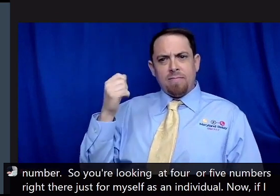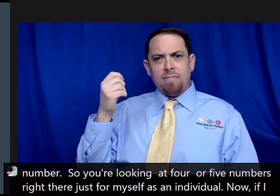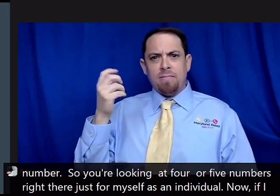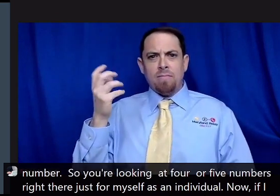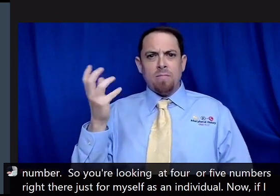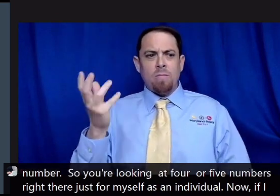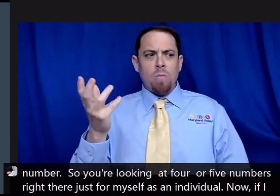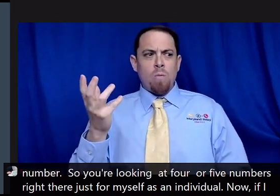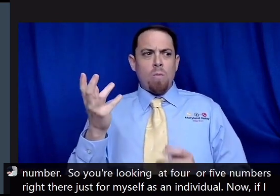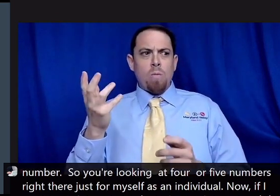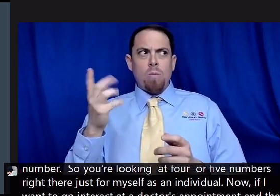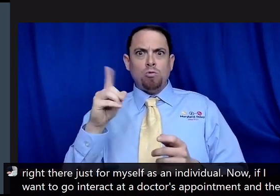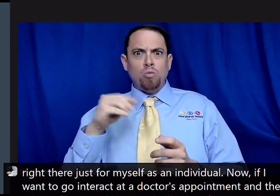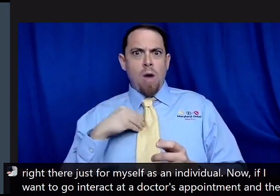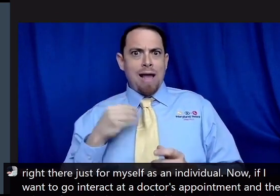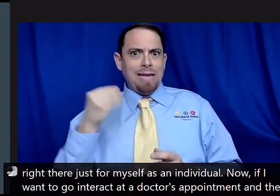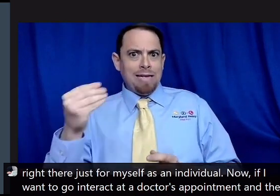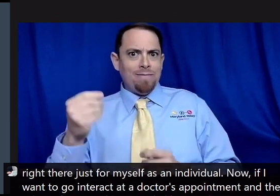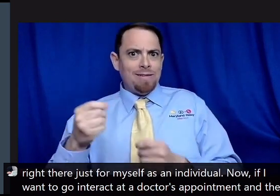I have to think to myself,